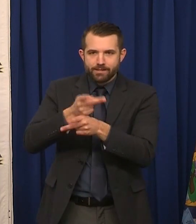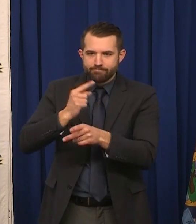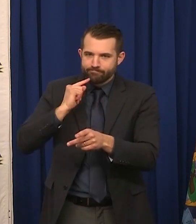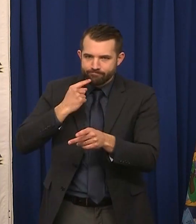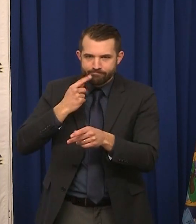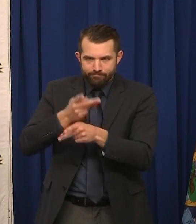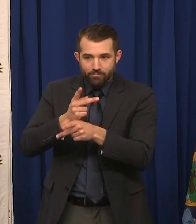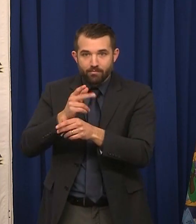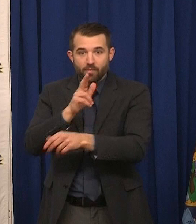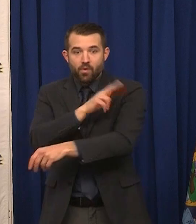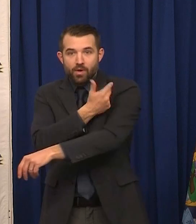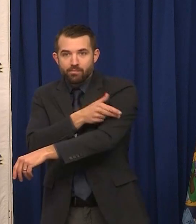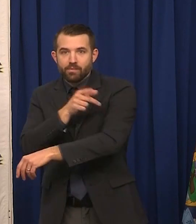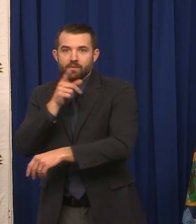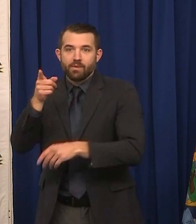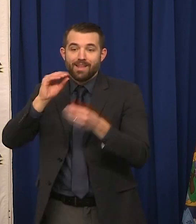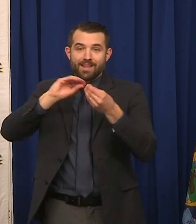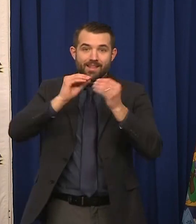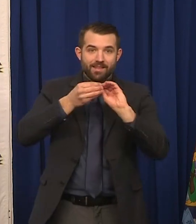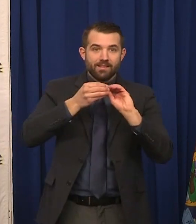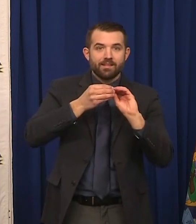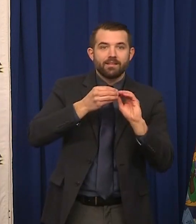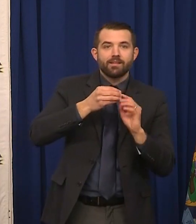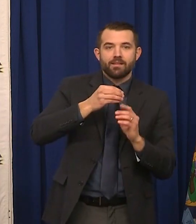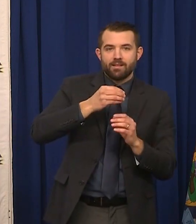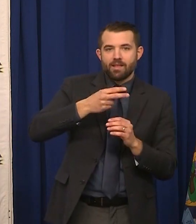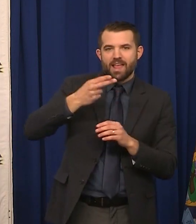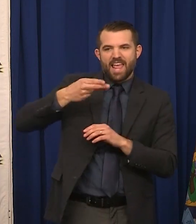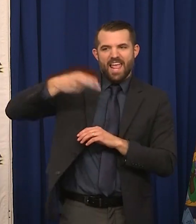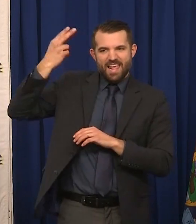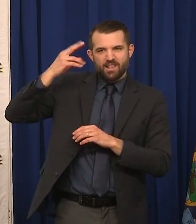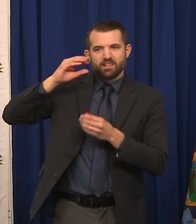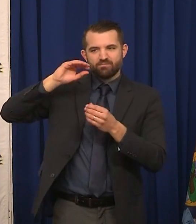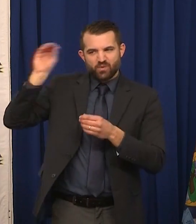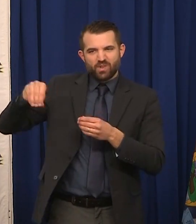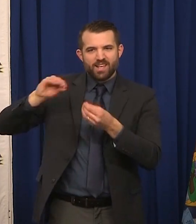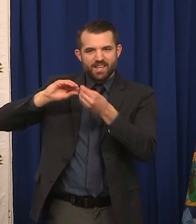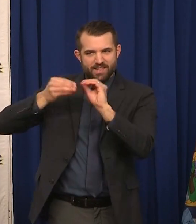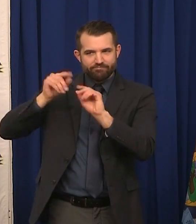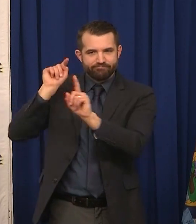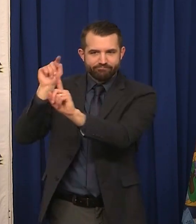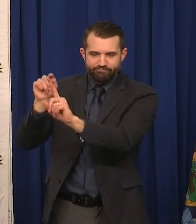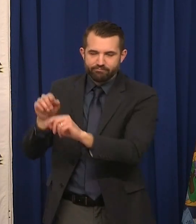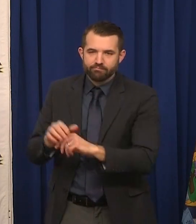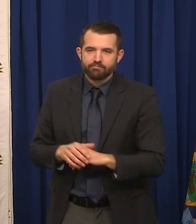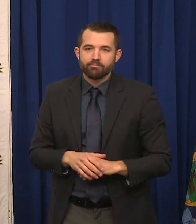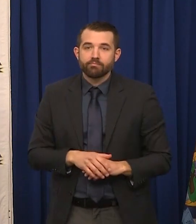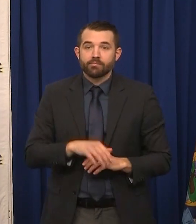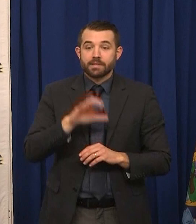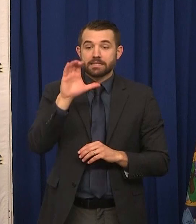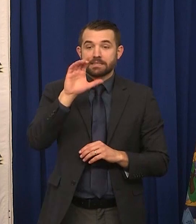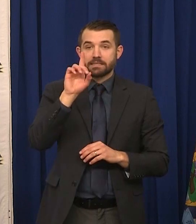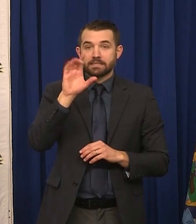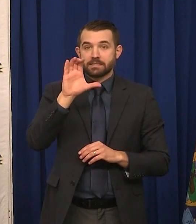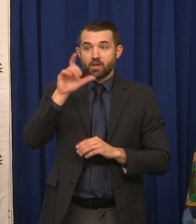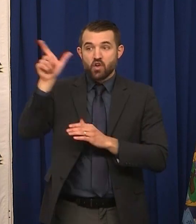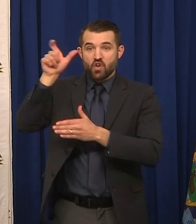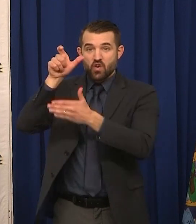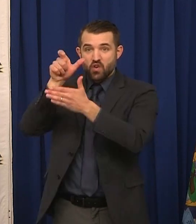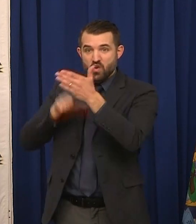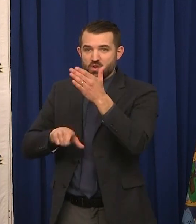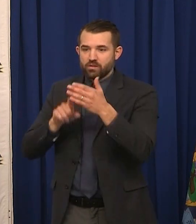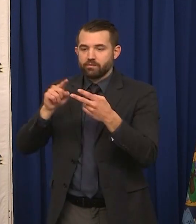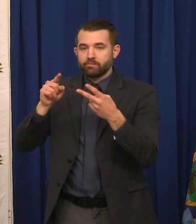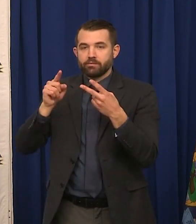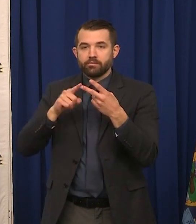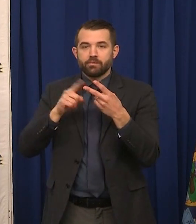all publicly available data. Much of it is published in the CDC's journal as well as in top journals like the New England